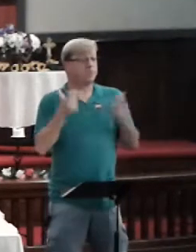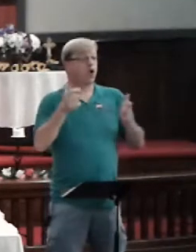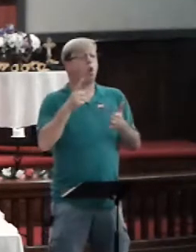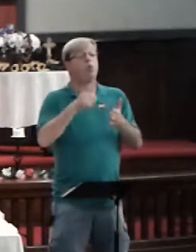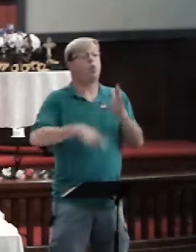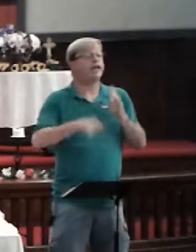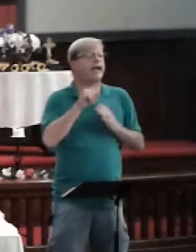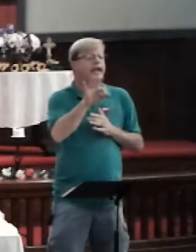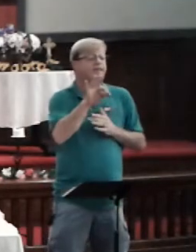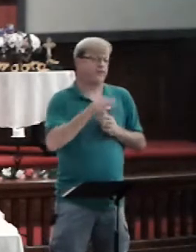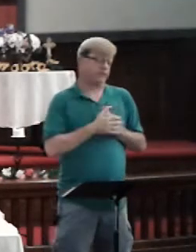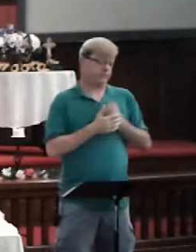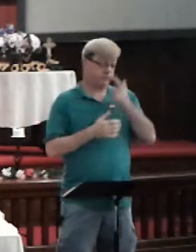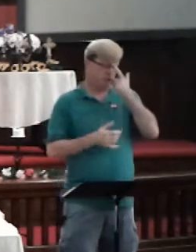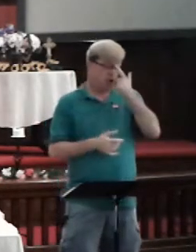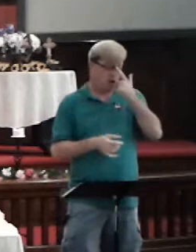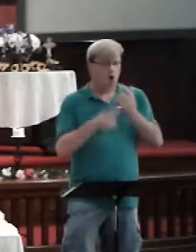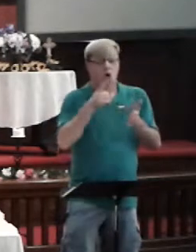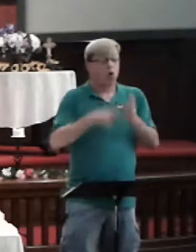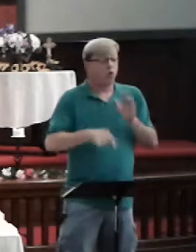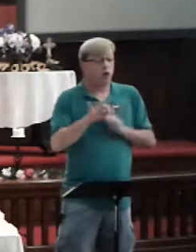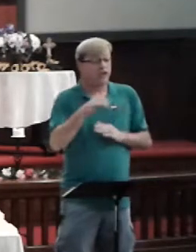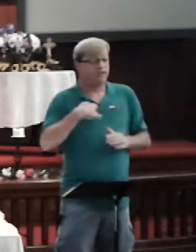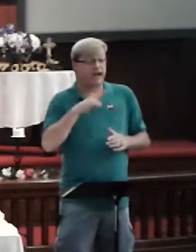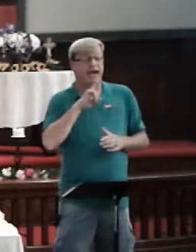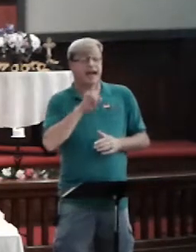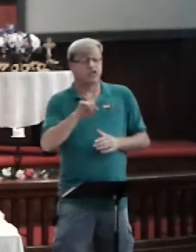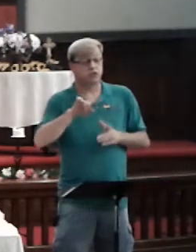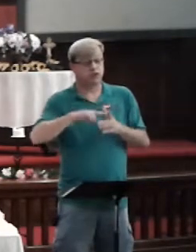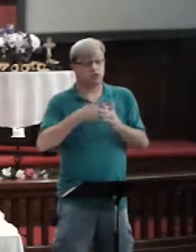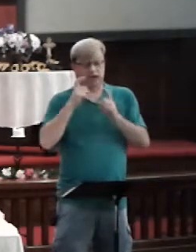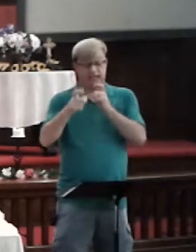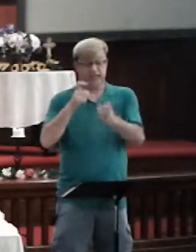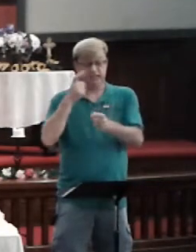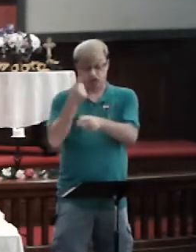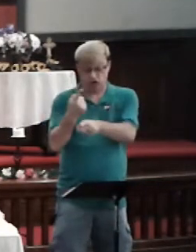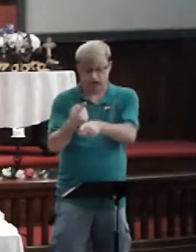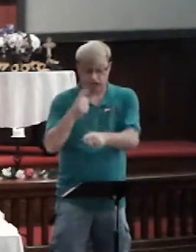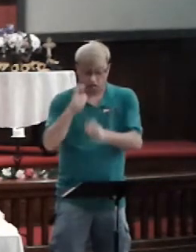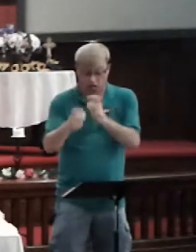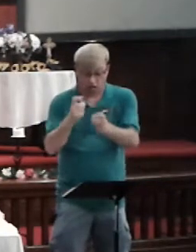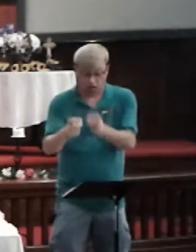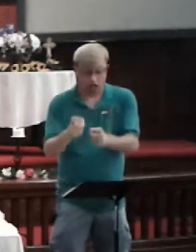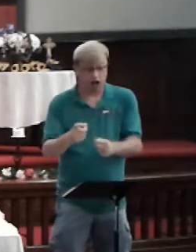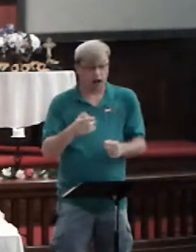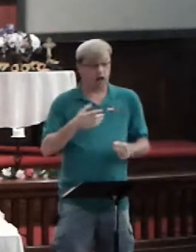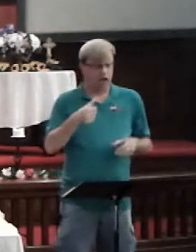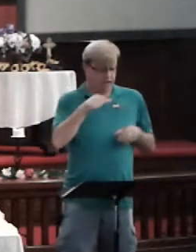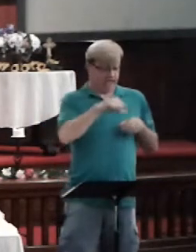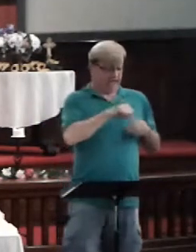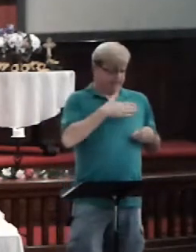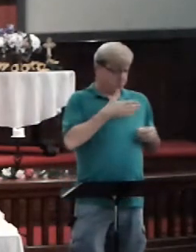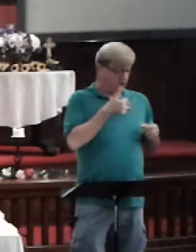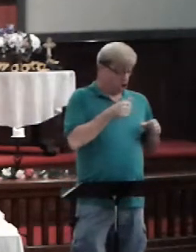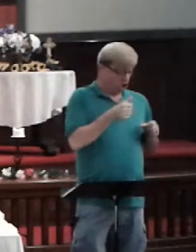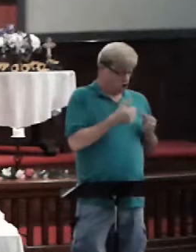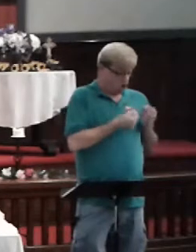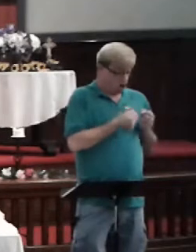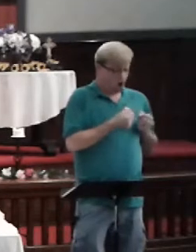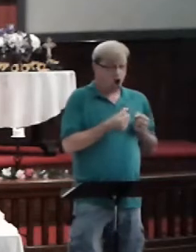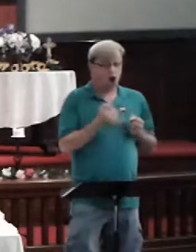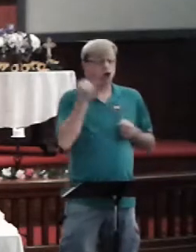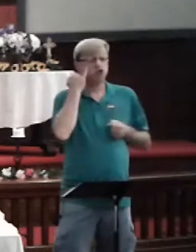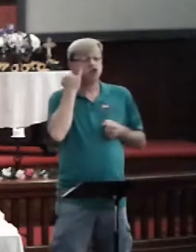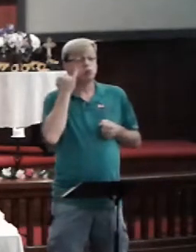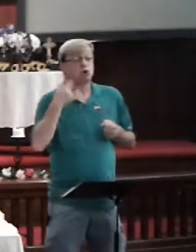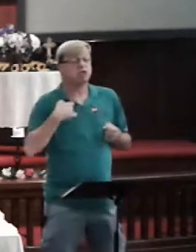if. What if I actually start giving to the church regularly? Will I have gas in my car? What if I tell